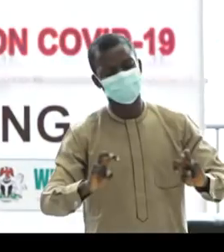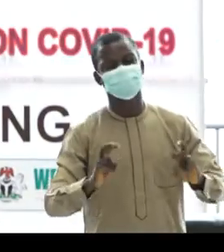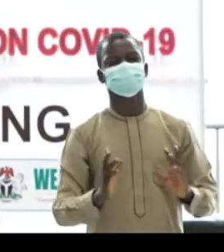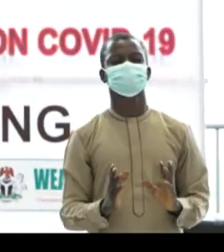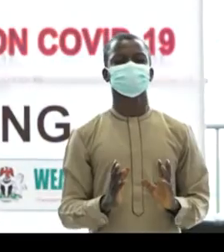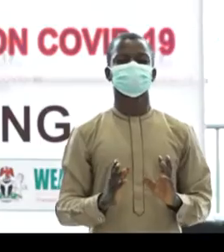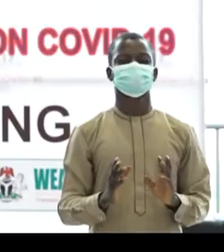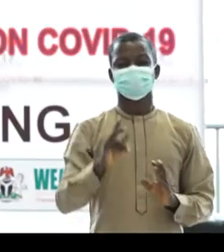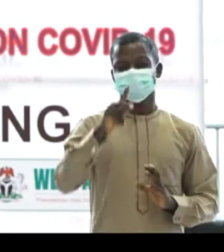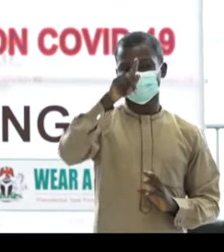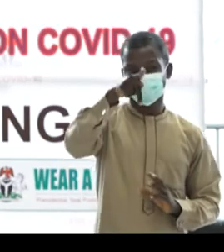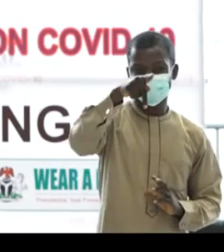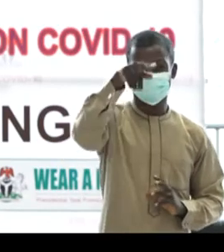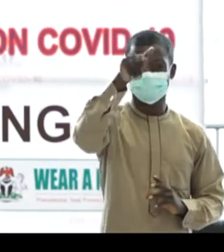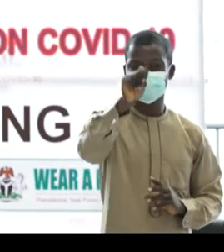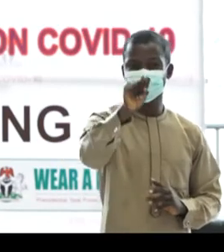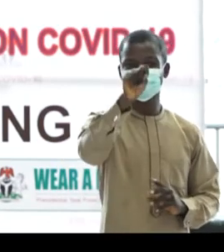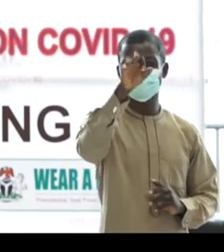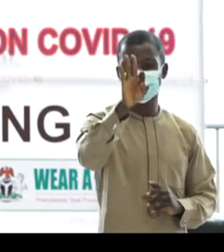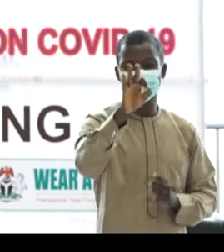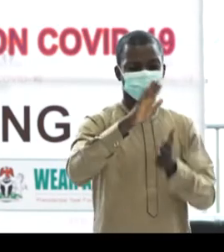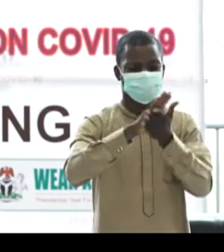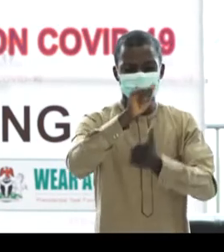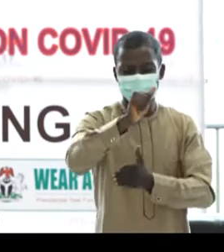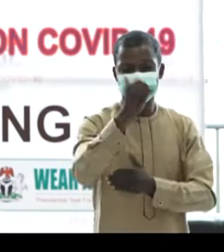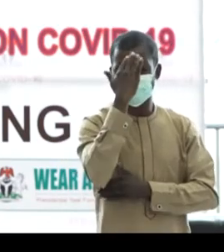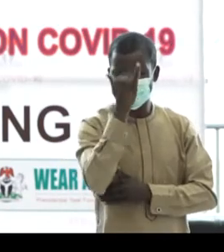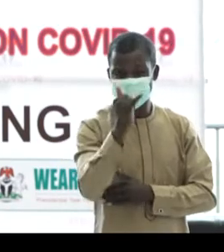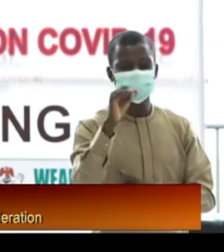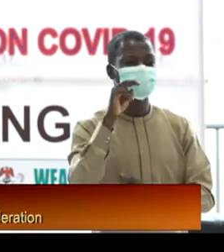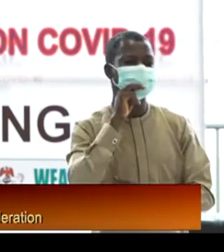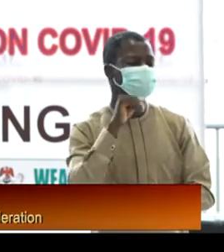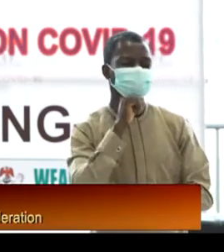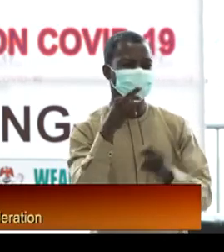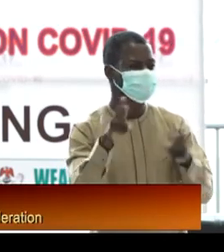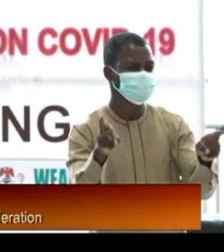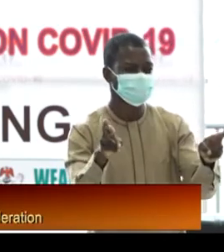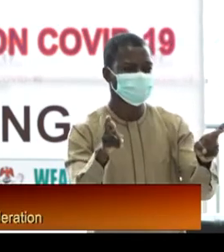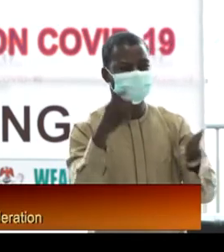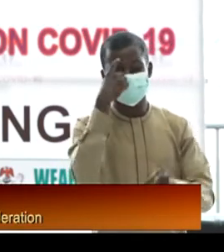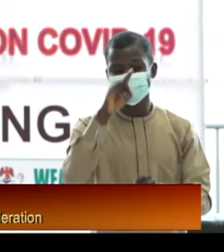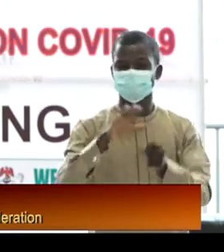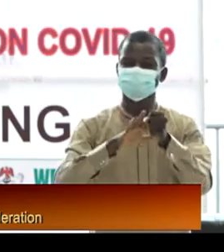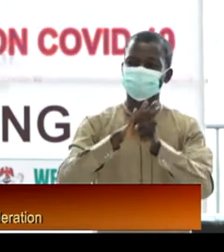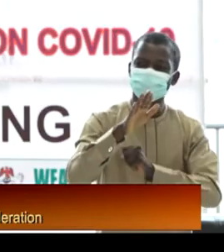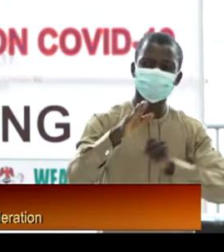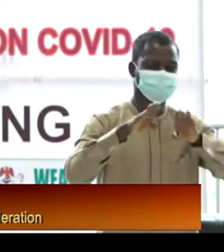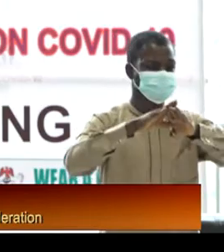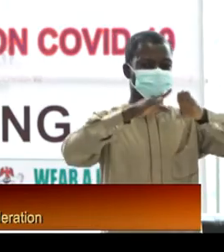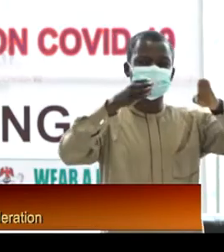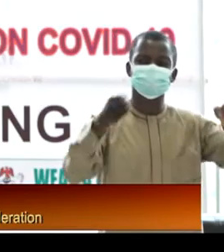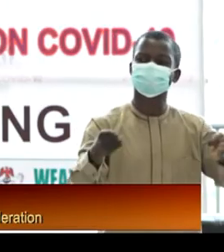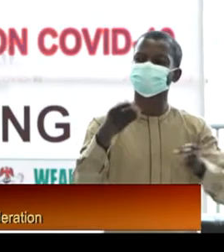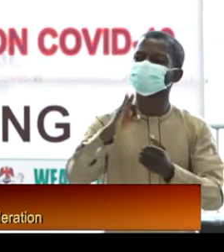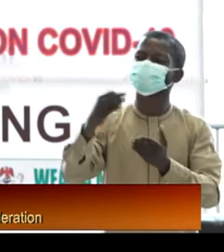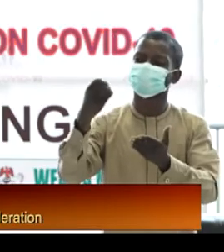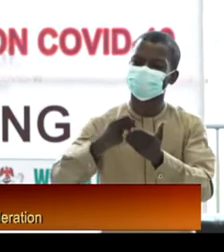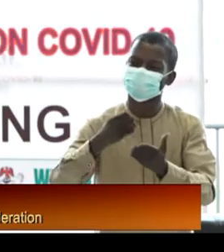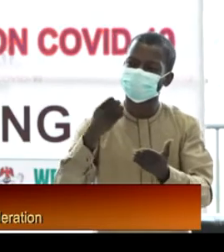The PTF believes that while Nigeria is not ready for full reopening of the